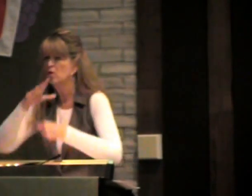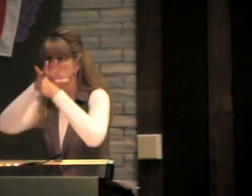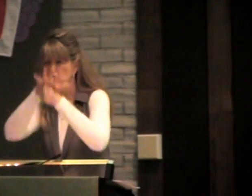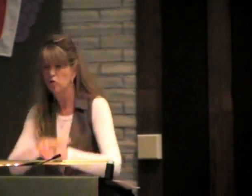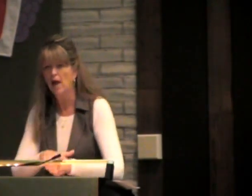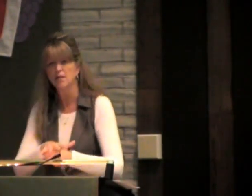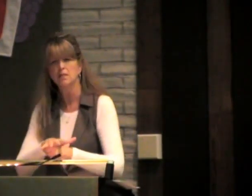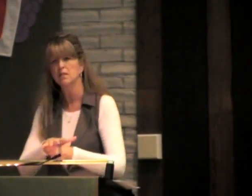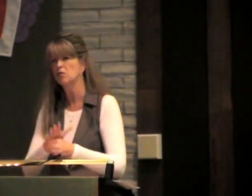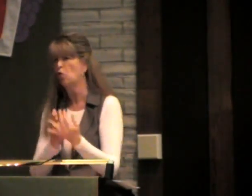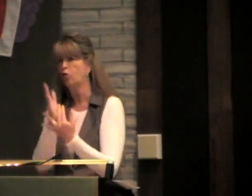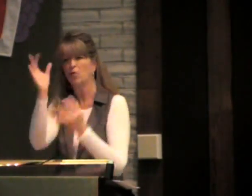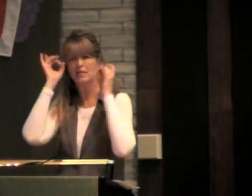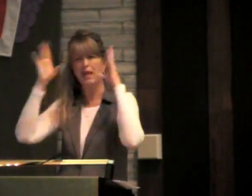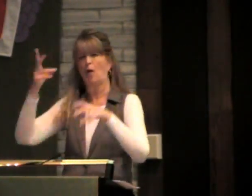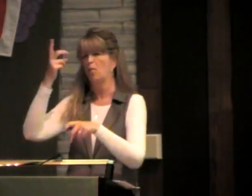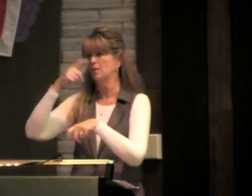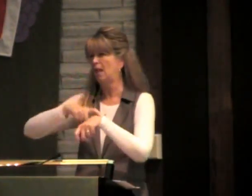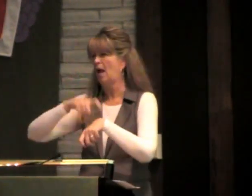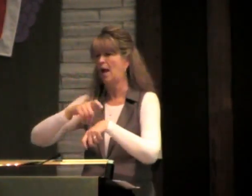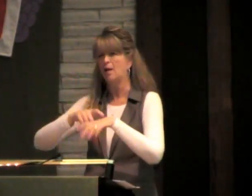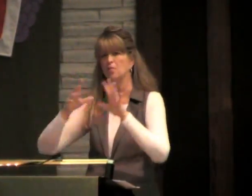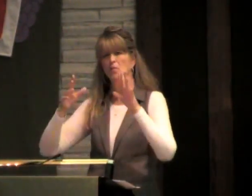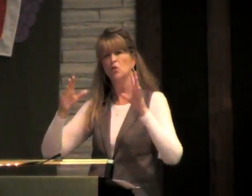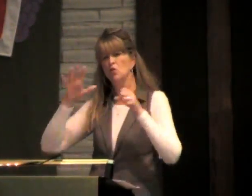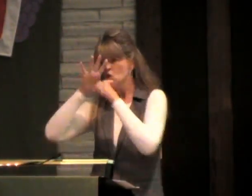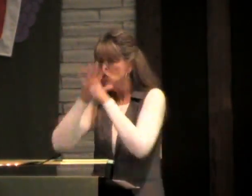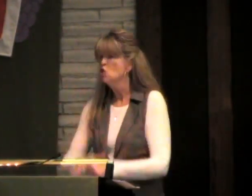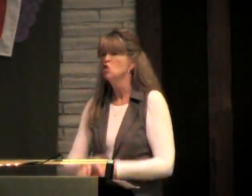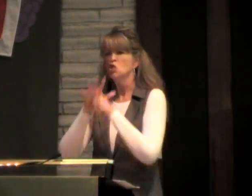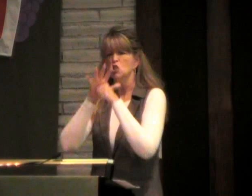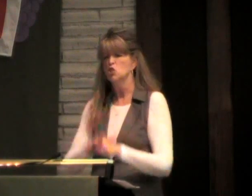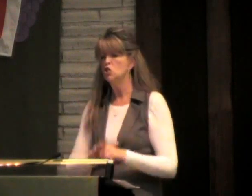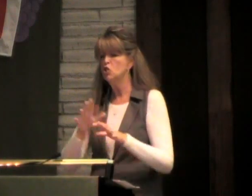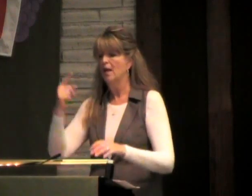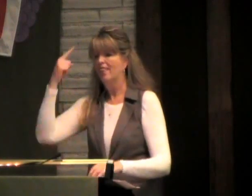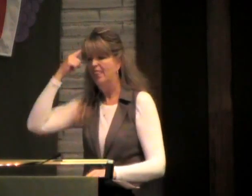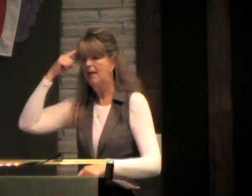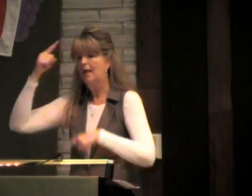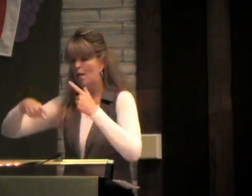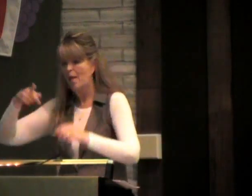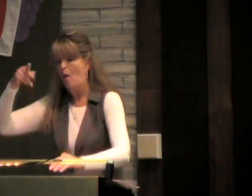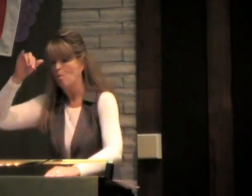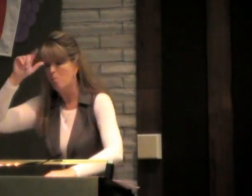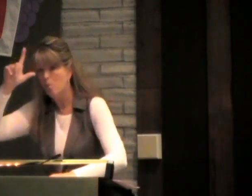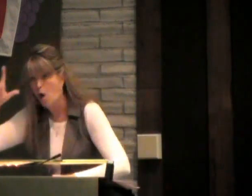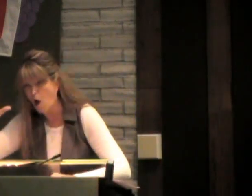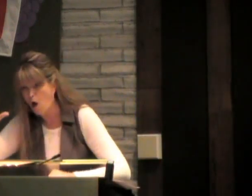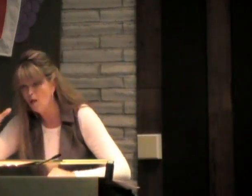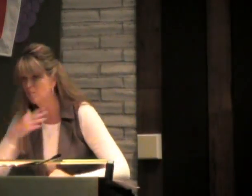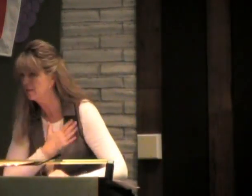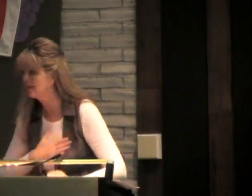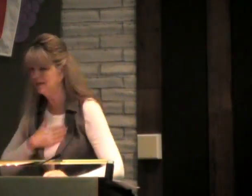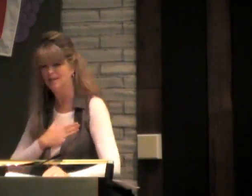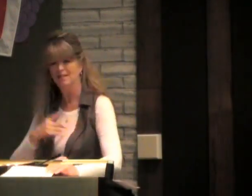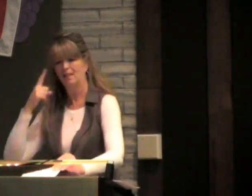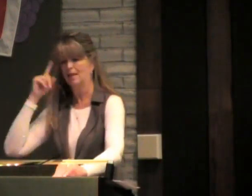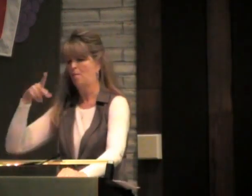So when you've got a problem struggling with stress, or when you're having a terrible time, try to think about